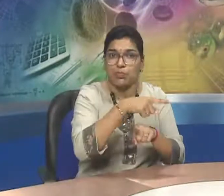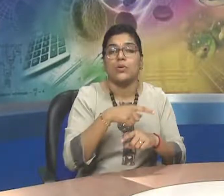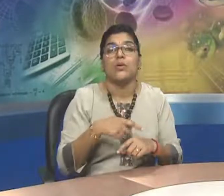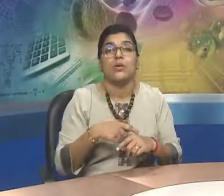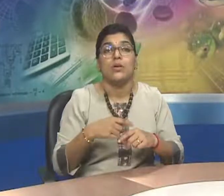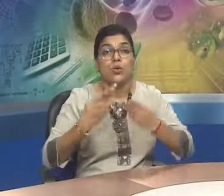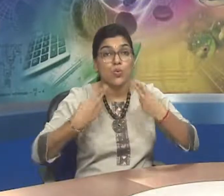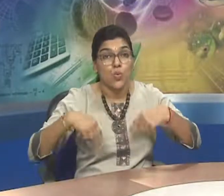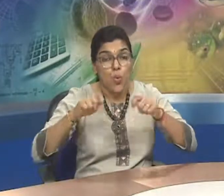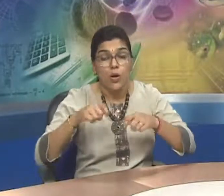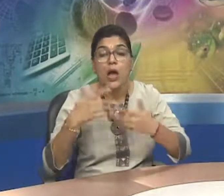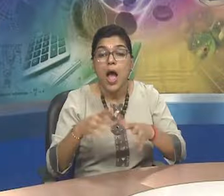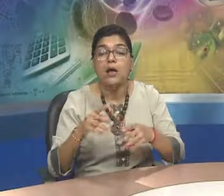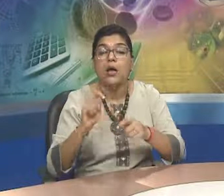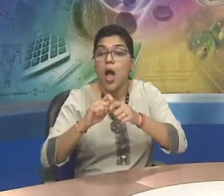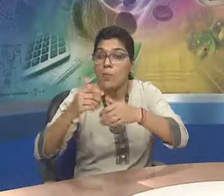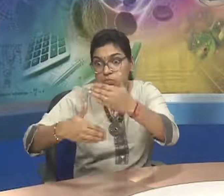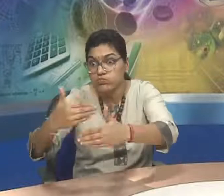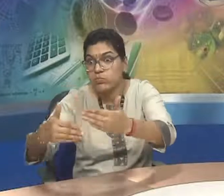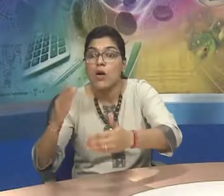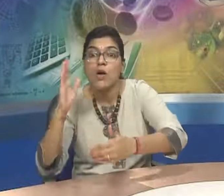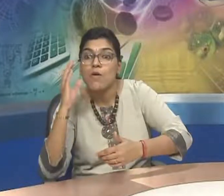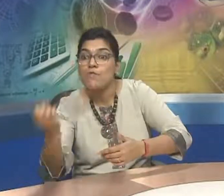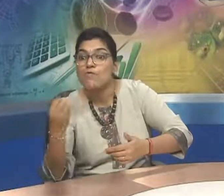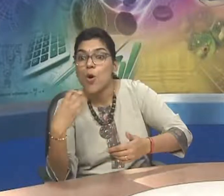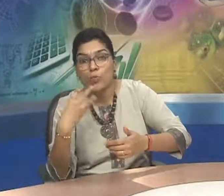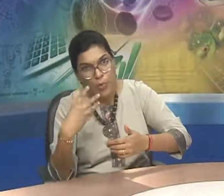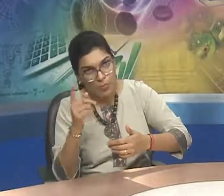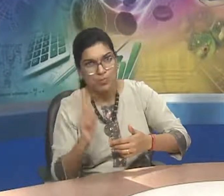certiorari means to be informed of what is going on.